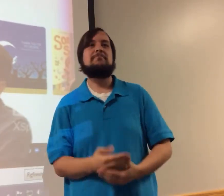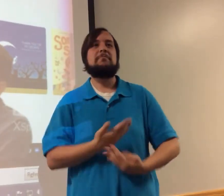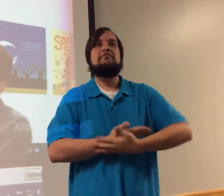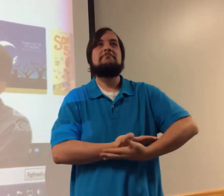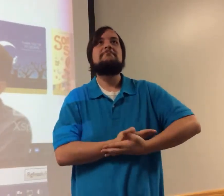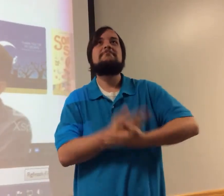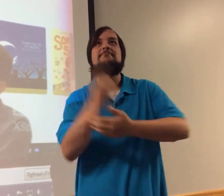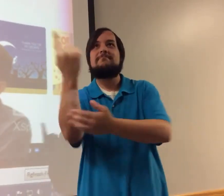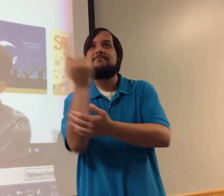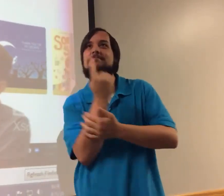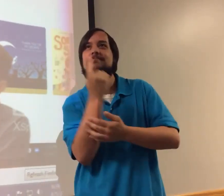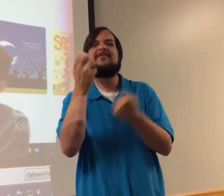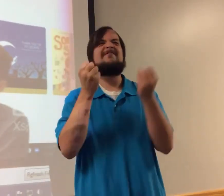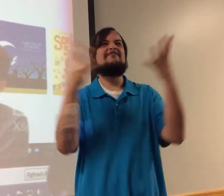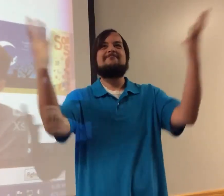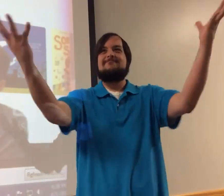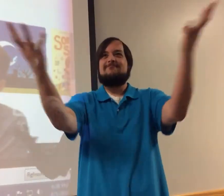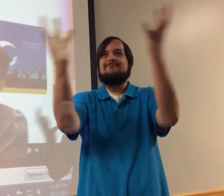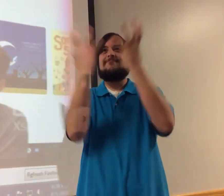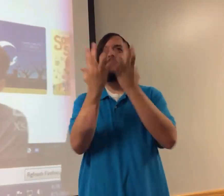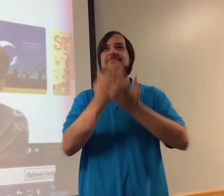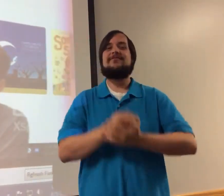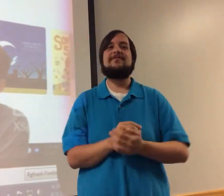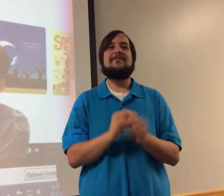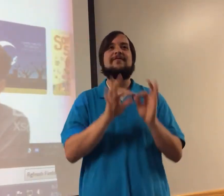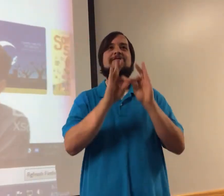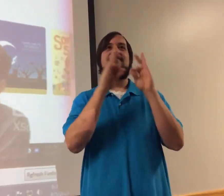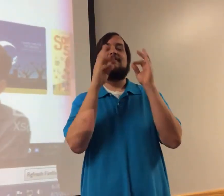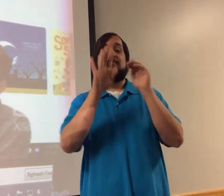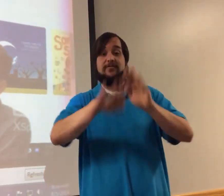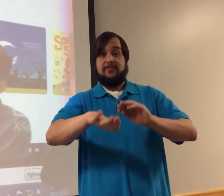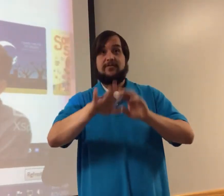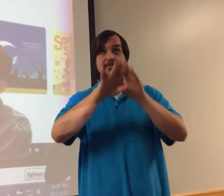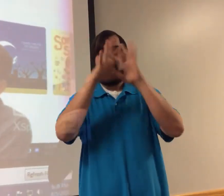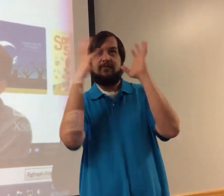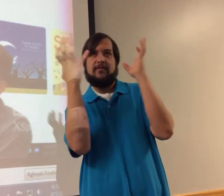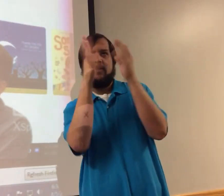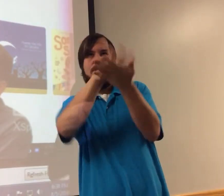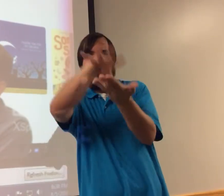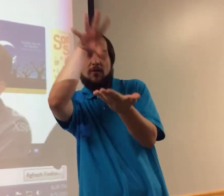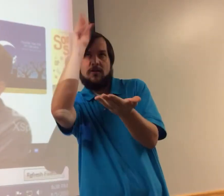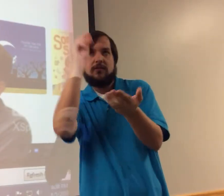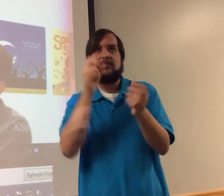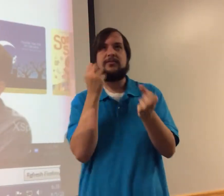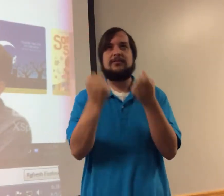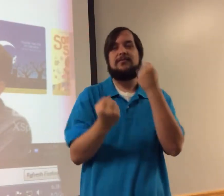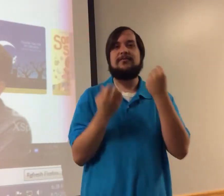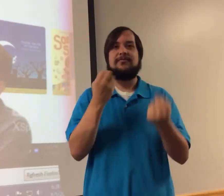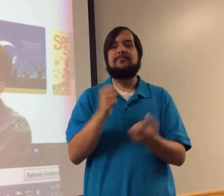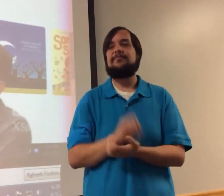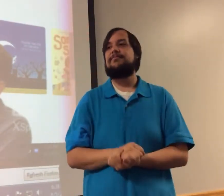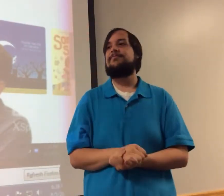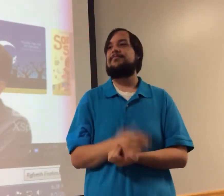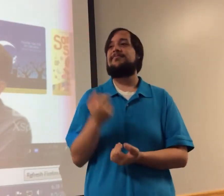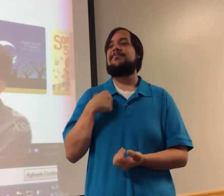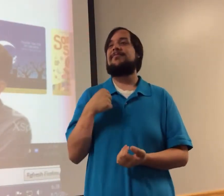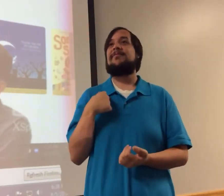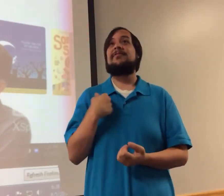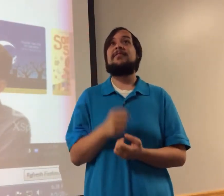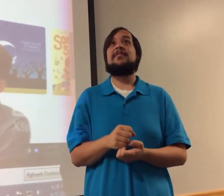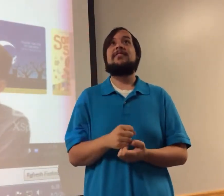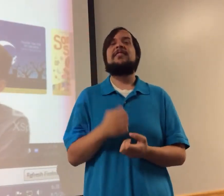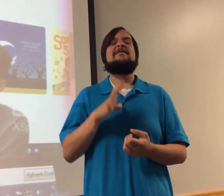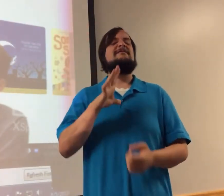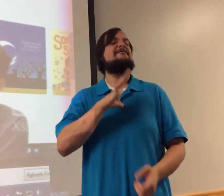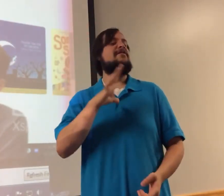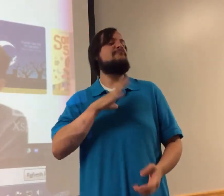in, and then everybody was on child environment learning time, so that she had a consistent language model. And we are fine with